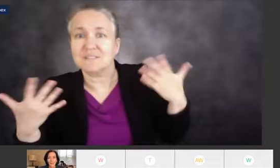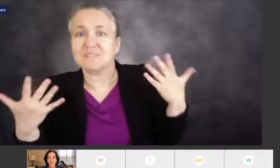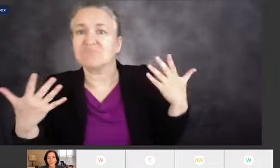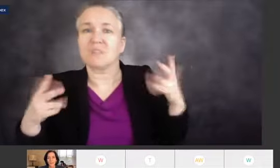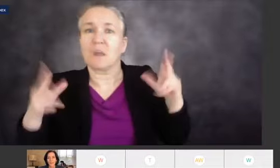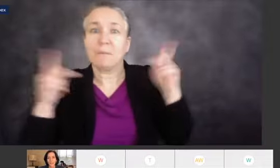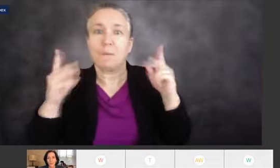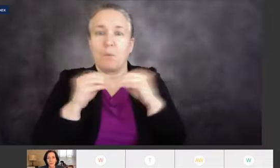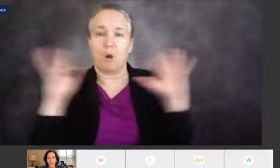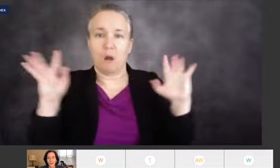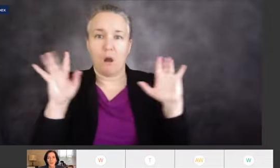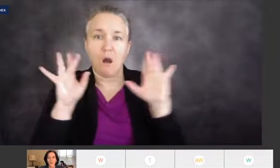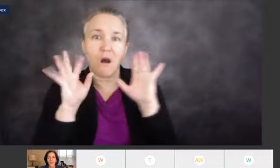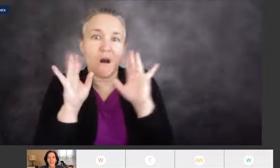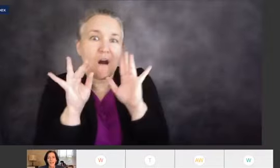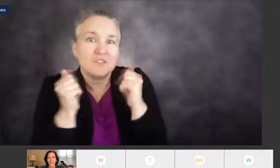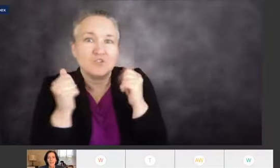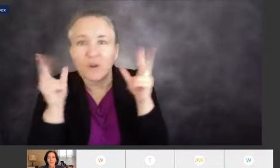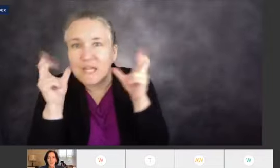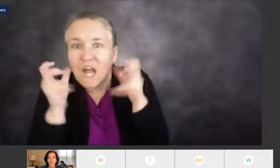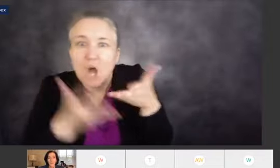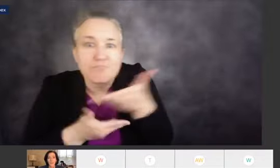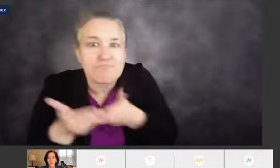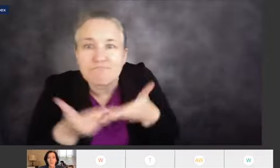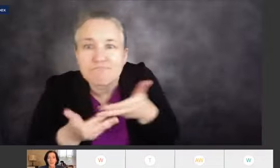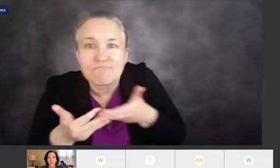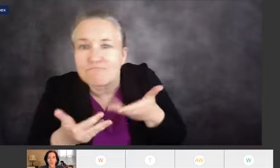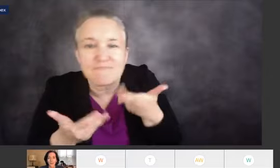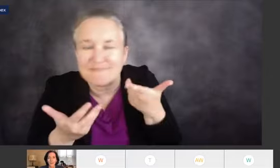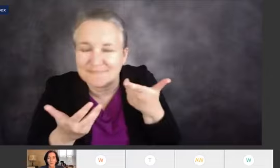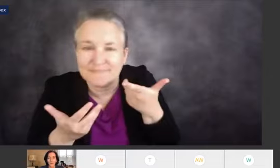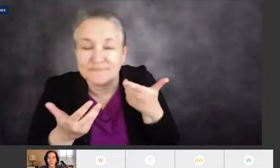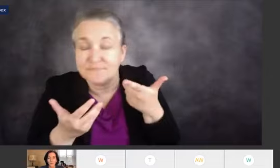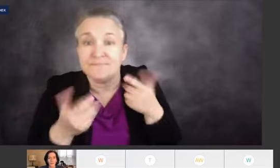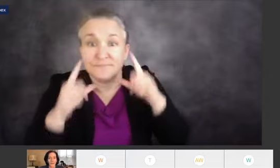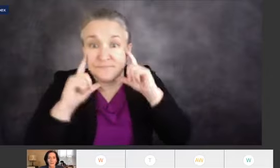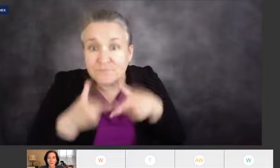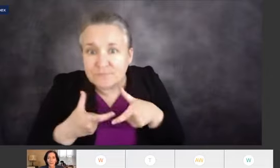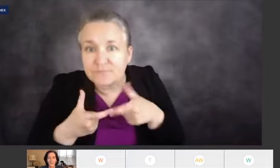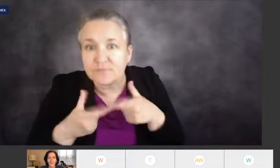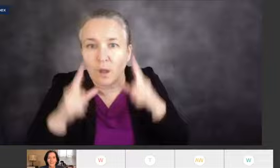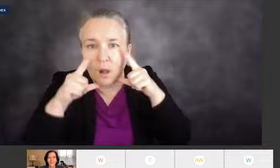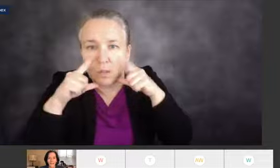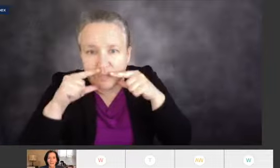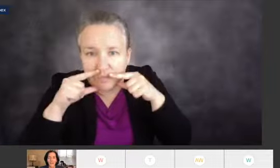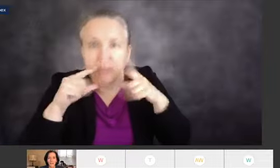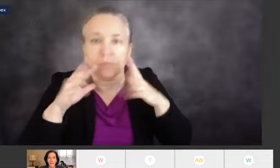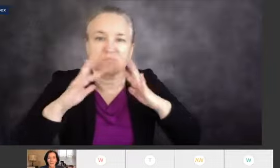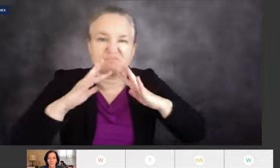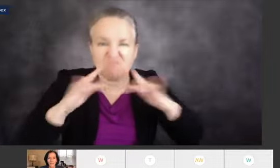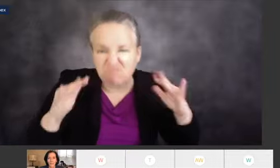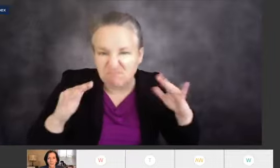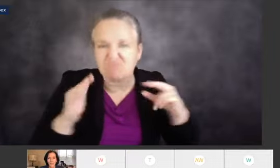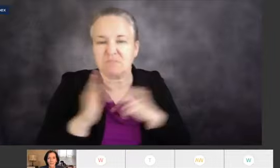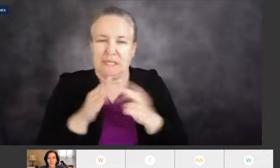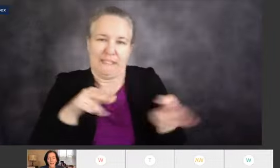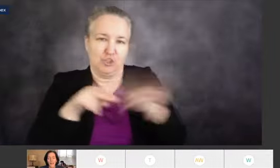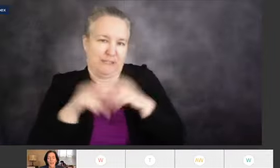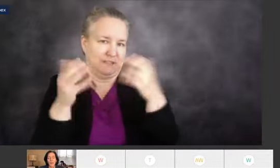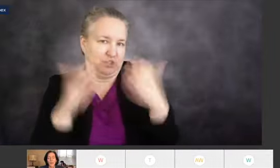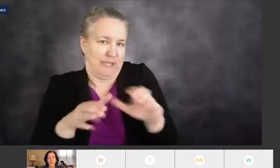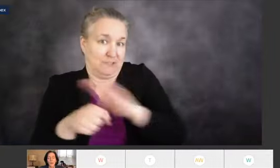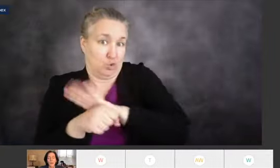closer together so they can hear one another. And particularly if they have their masks off, that just increases the likelihood of